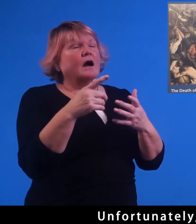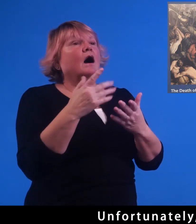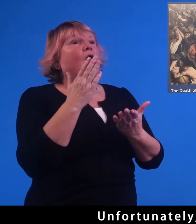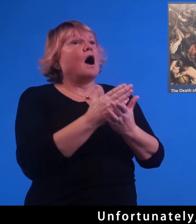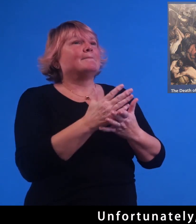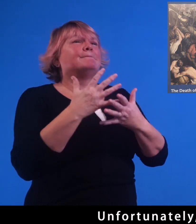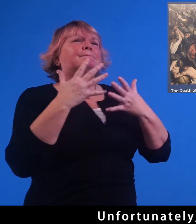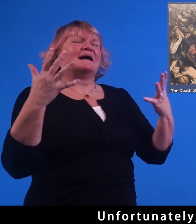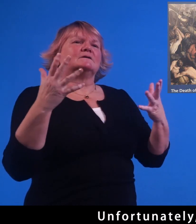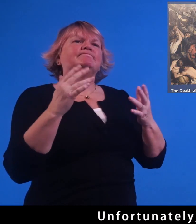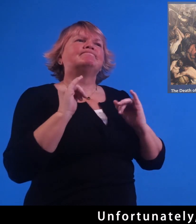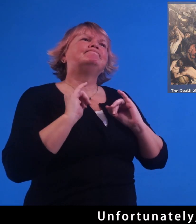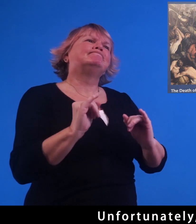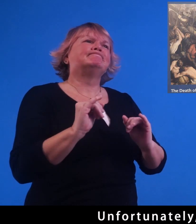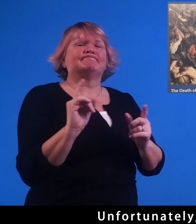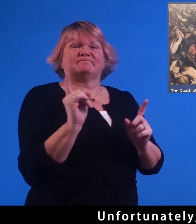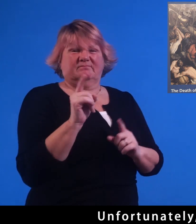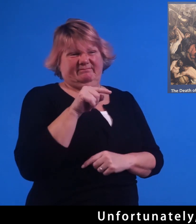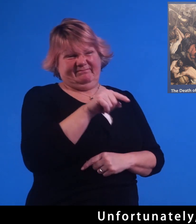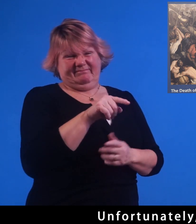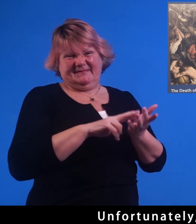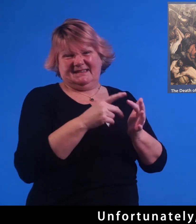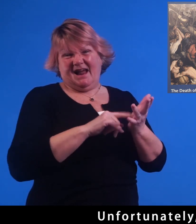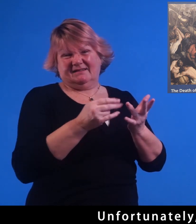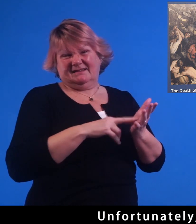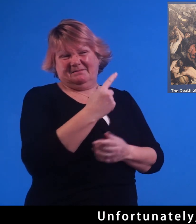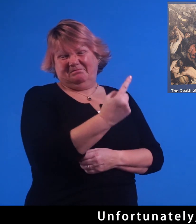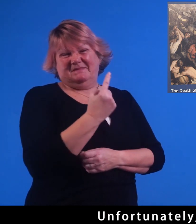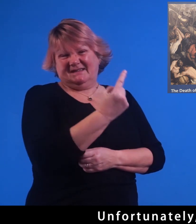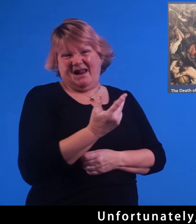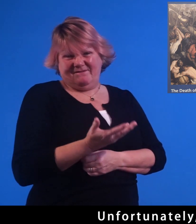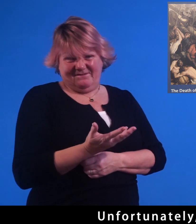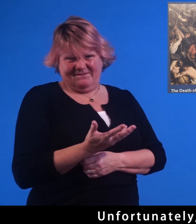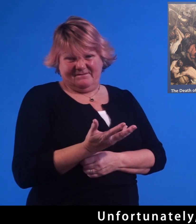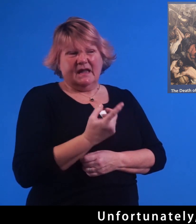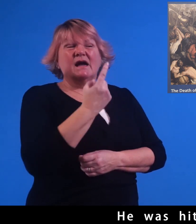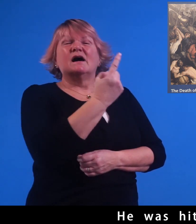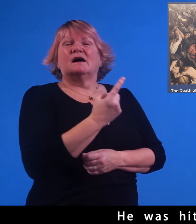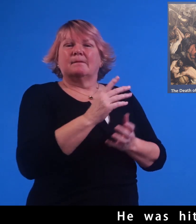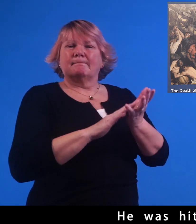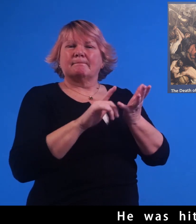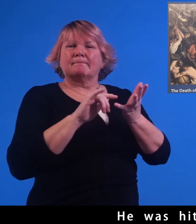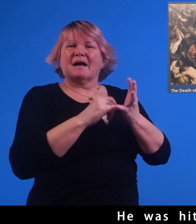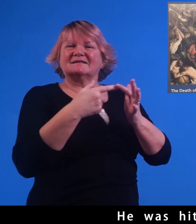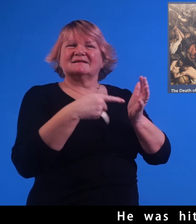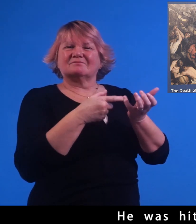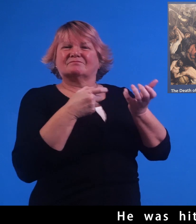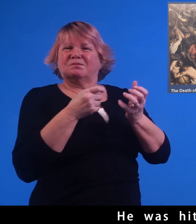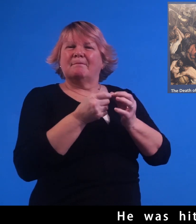Unfortunately, the biggest casualty of the battle was Nelson himself. He was hit by a musket ball and